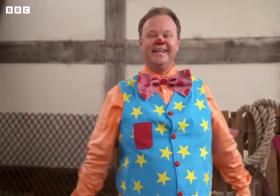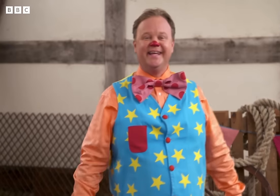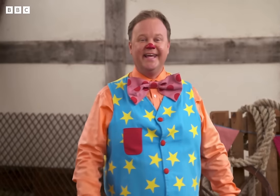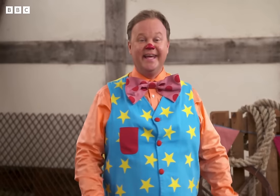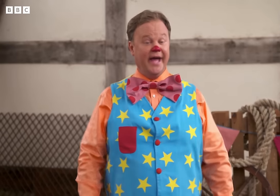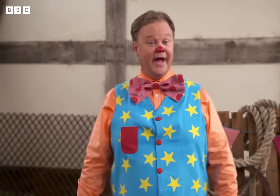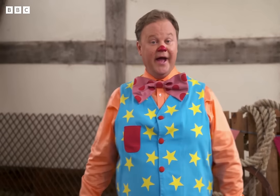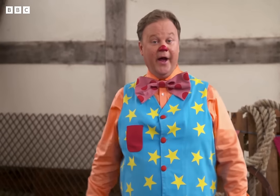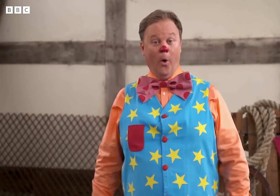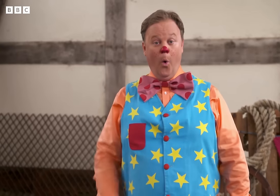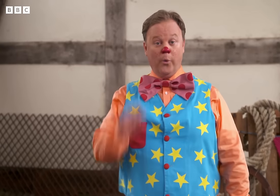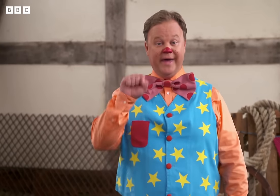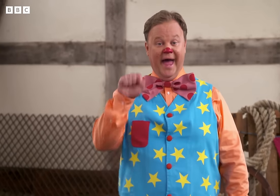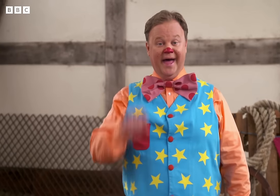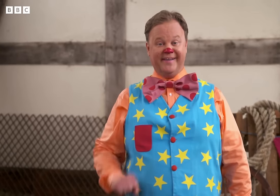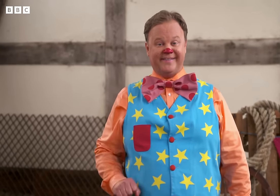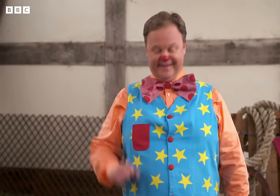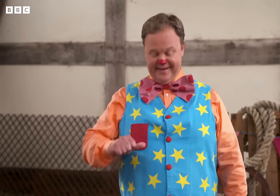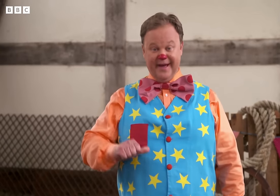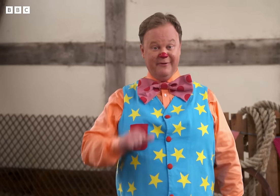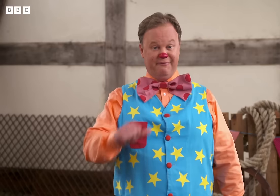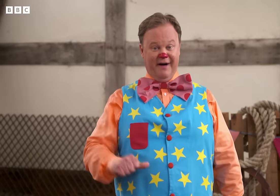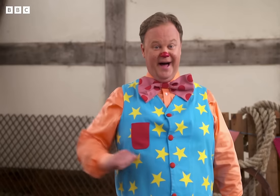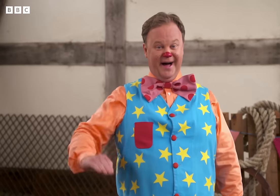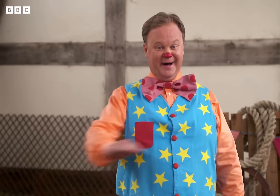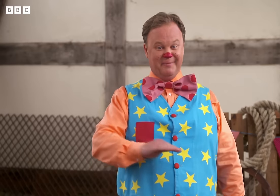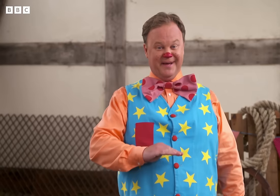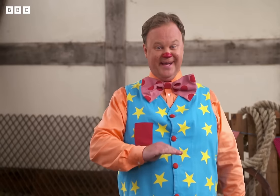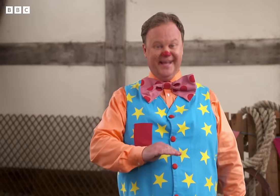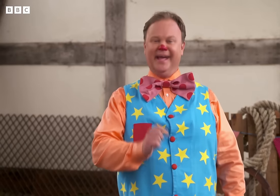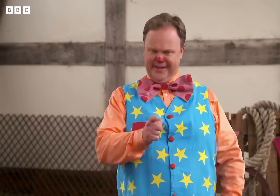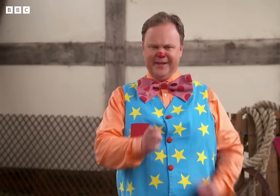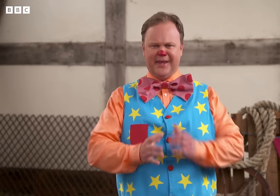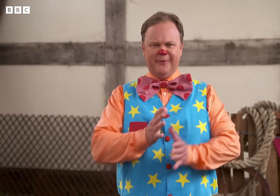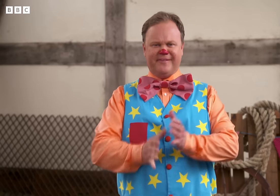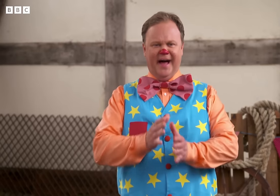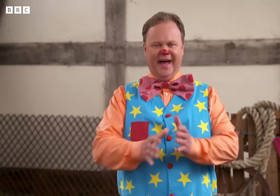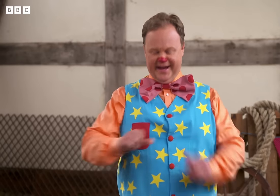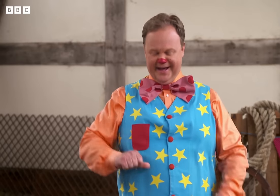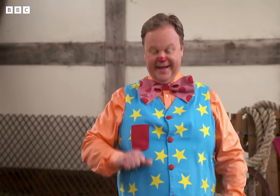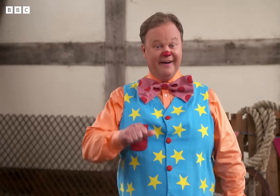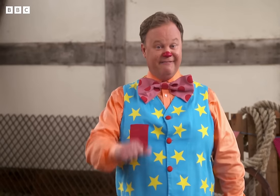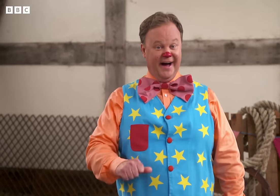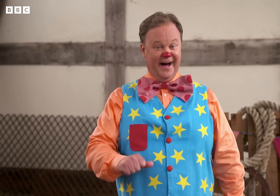sign for farm? Oh, yes. Farm. You sign.